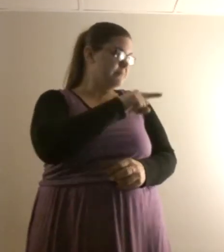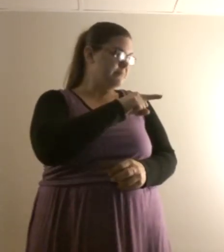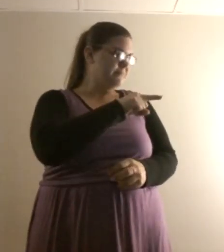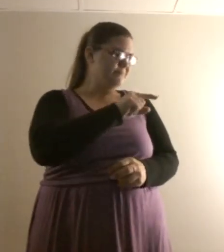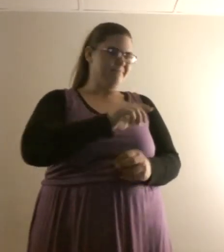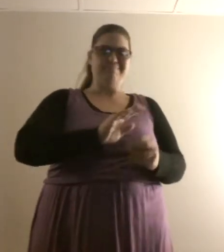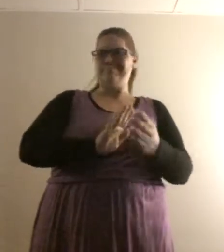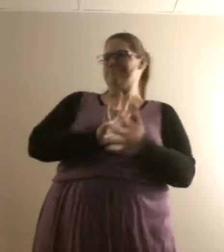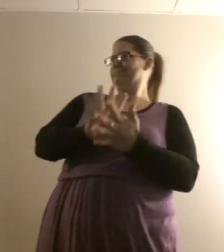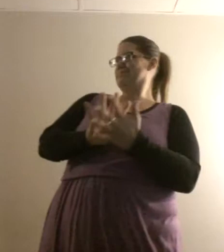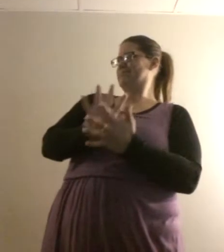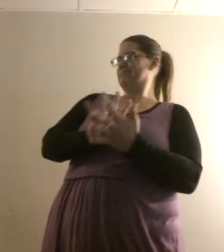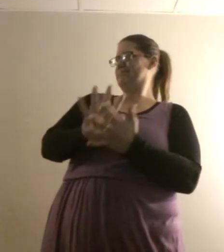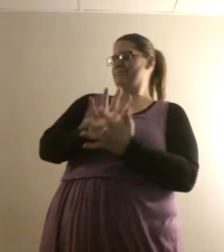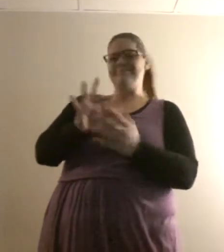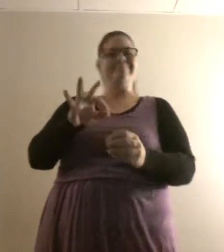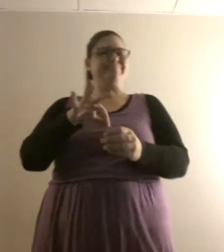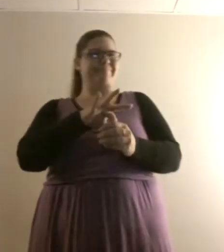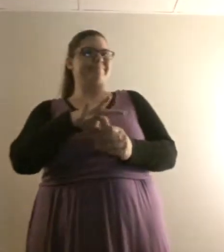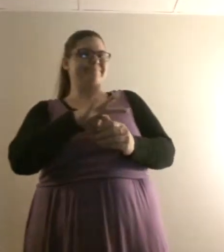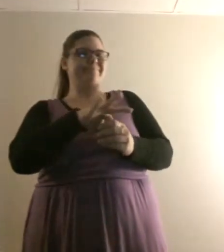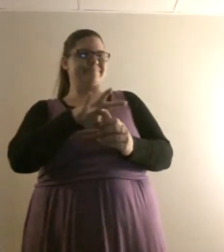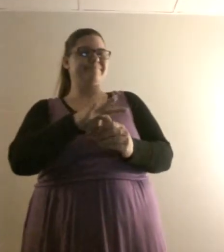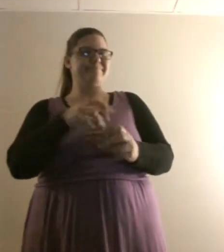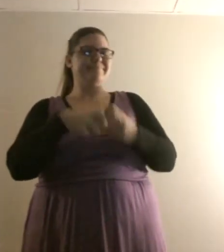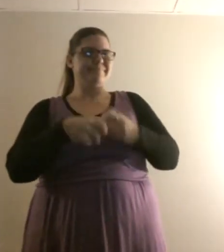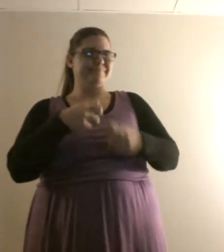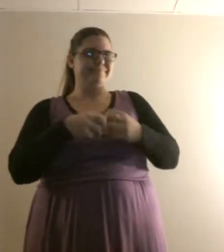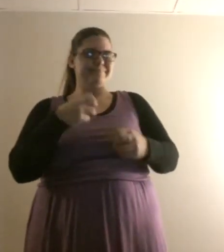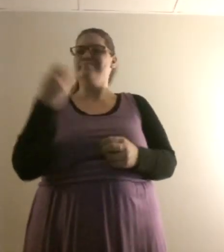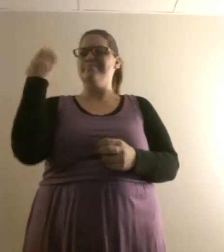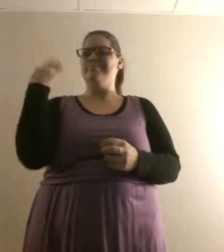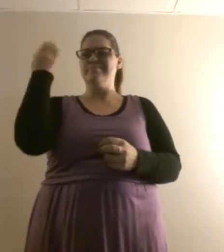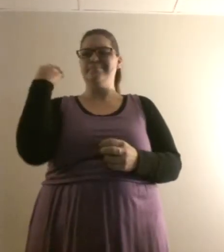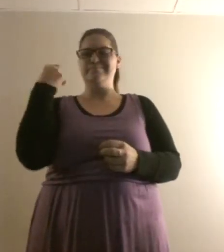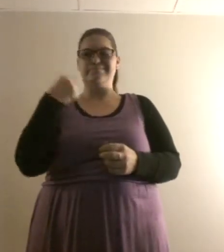Okay, tea was a problem earlier, wasn't it? We didn't want to pay that tax on tea. Yes.